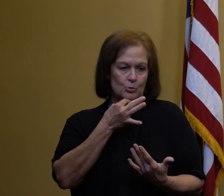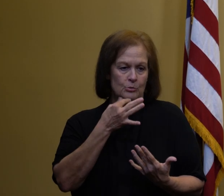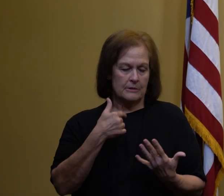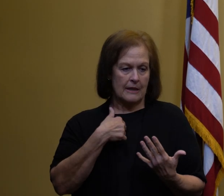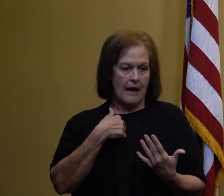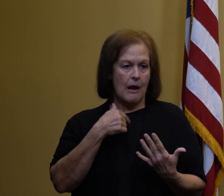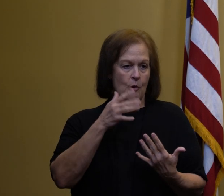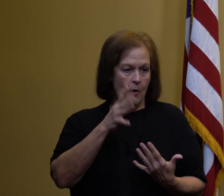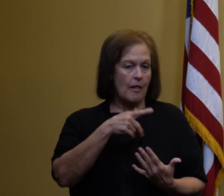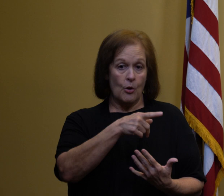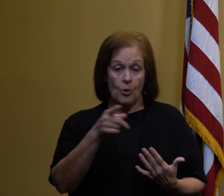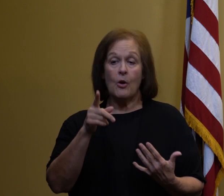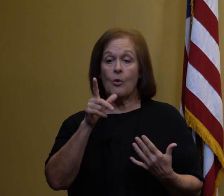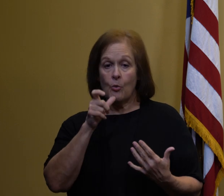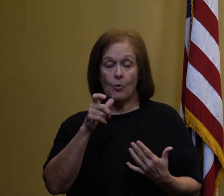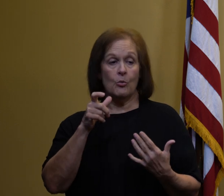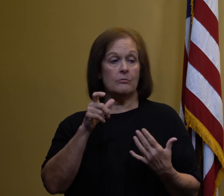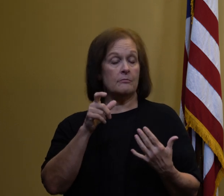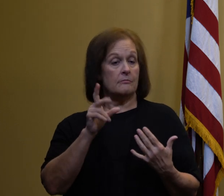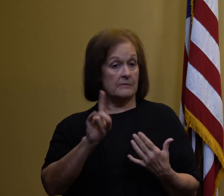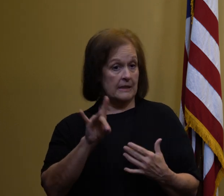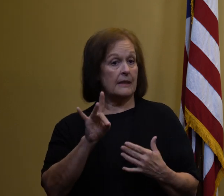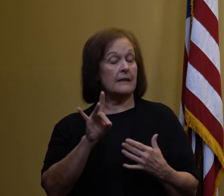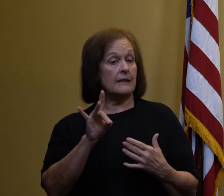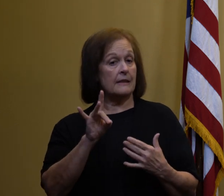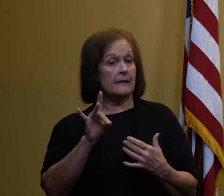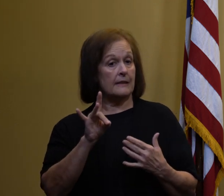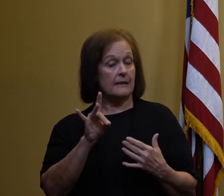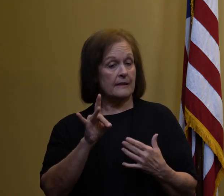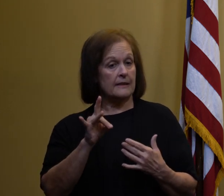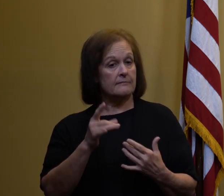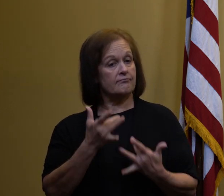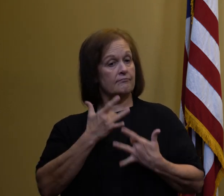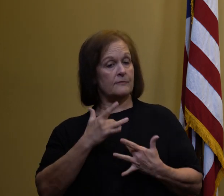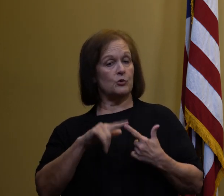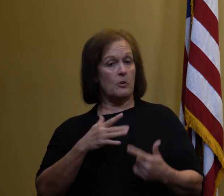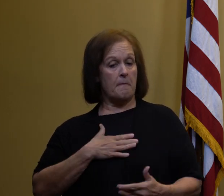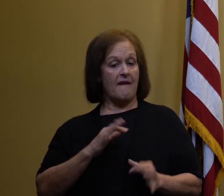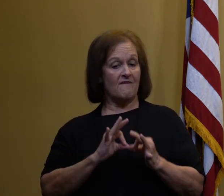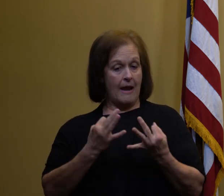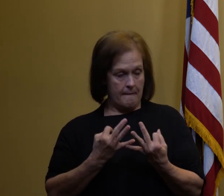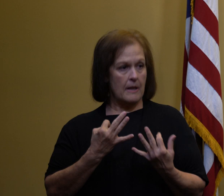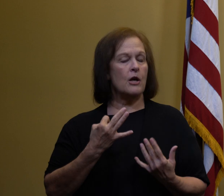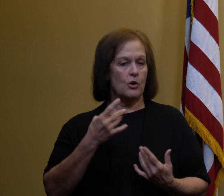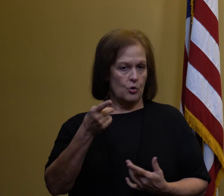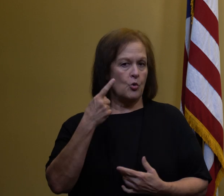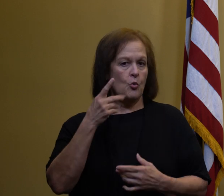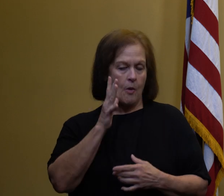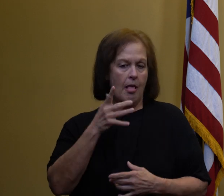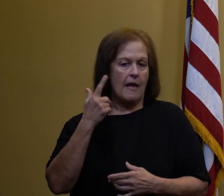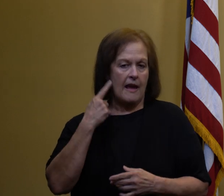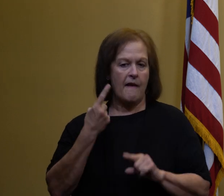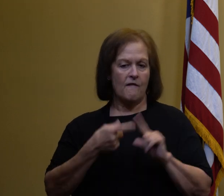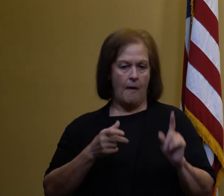you and those who extended condolences and sympathies to me and my family, you will hear from us directly as